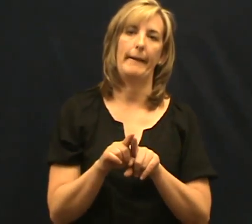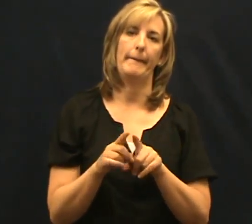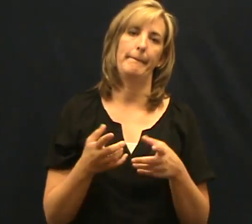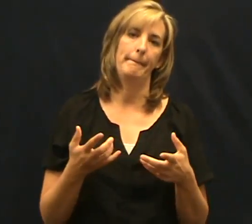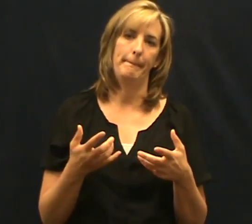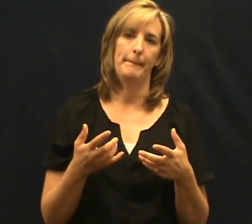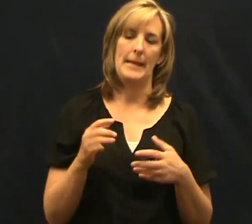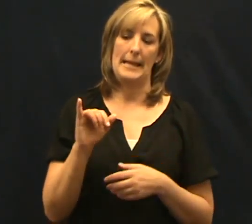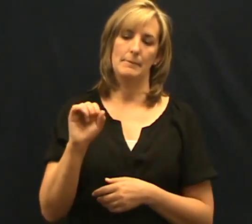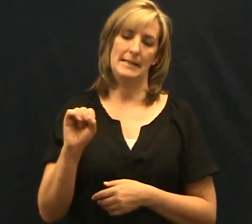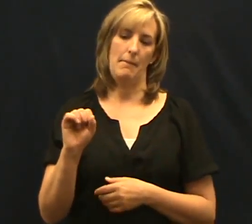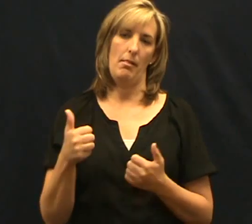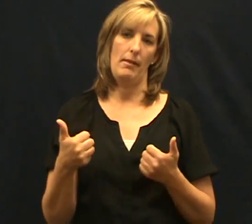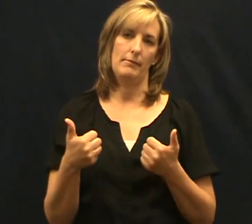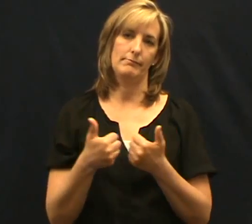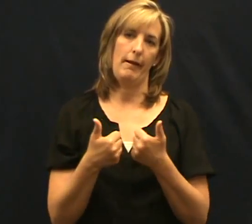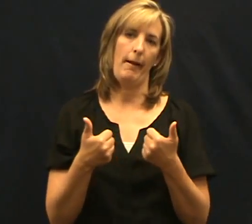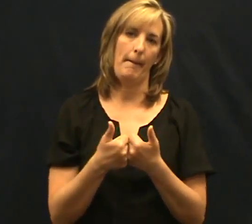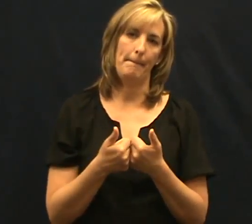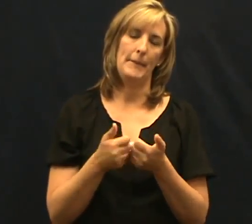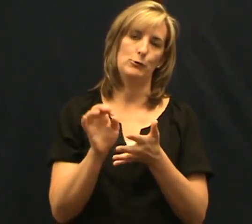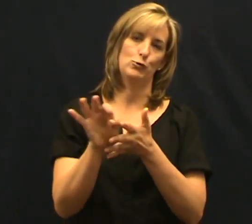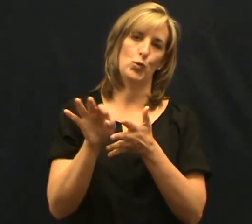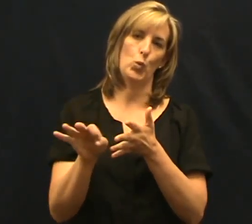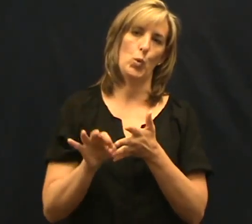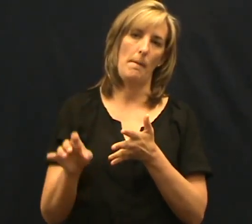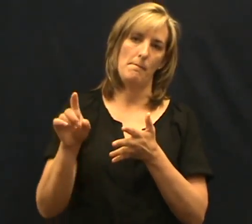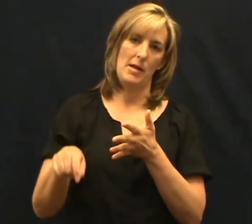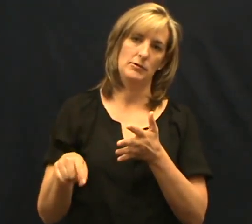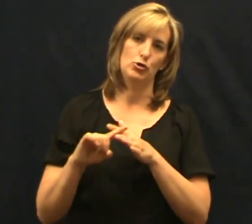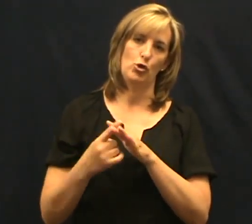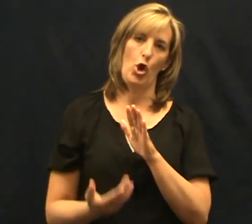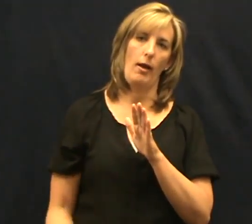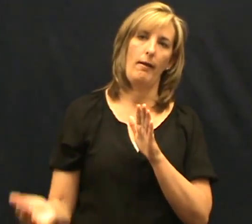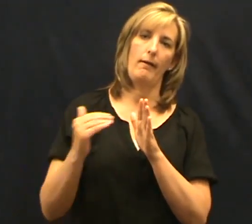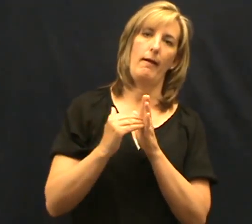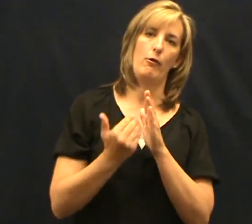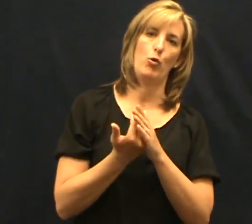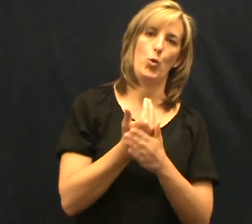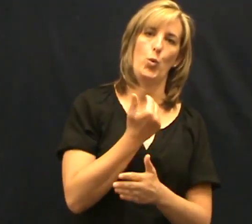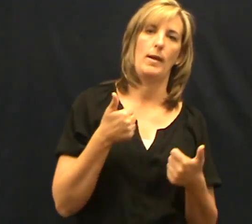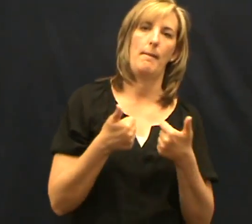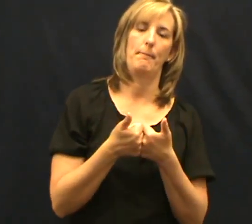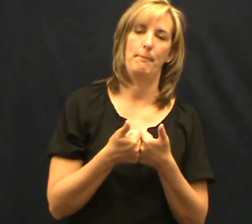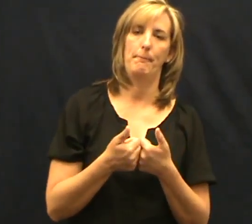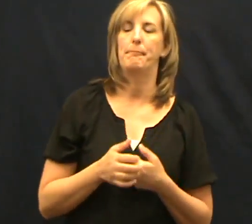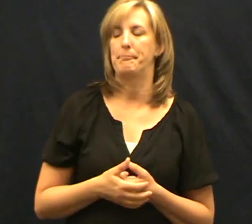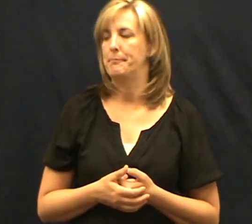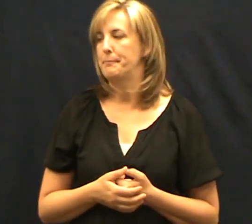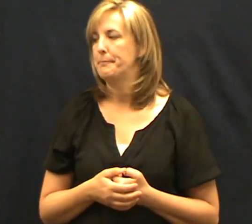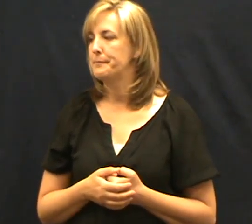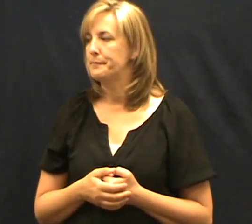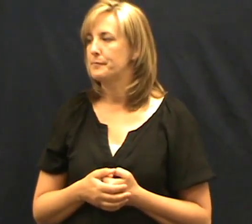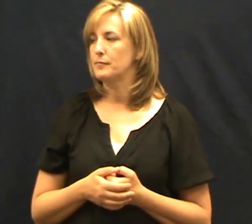income statement as the scoreboard that has to be closed out at the end of the game. Okay, now, assets,